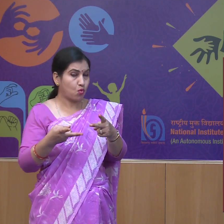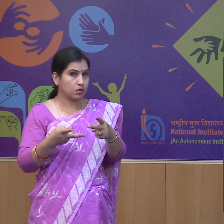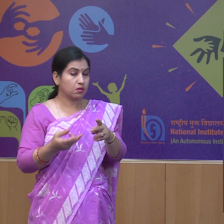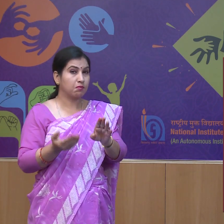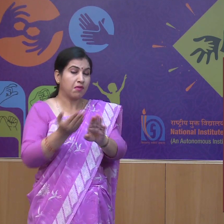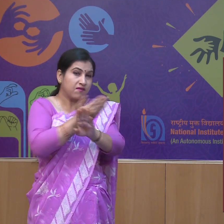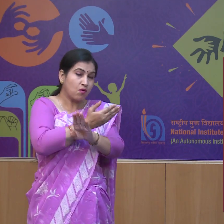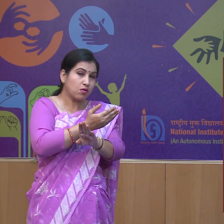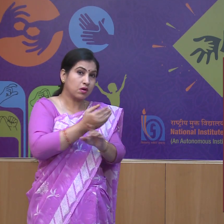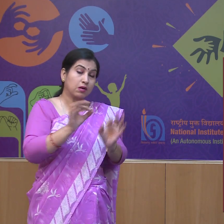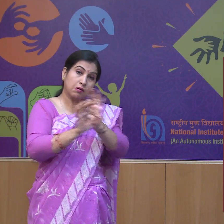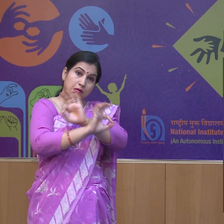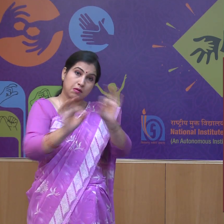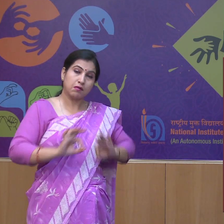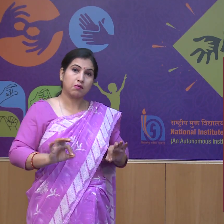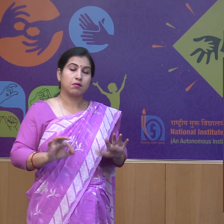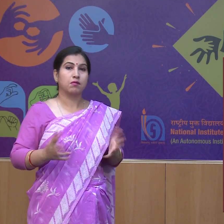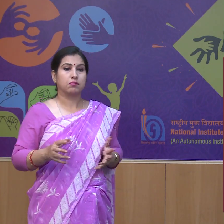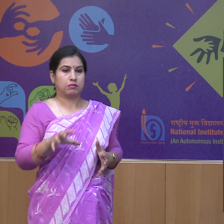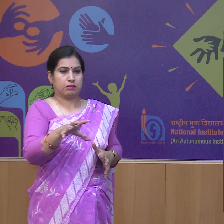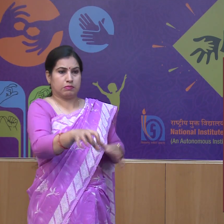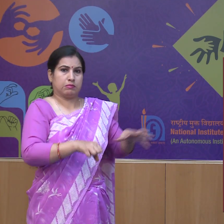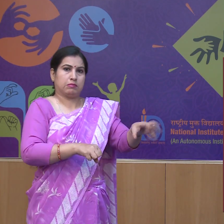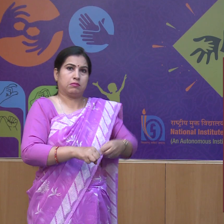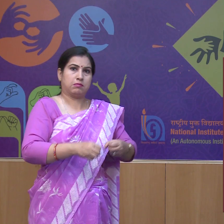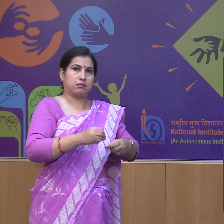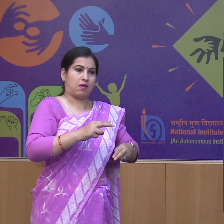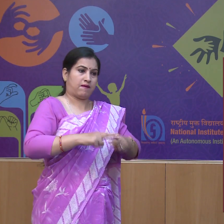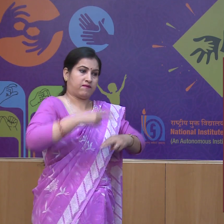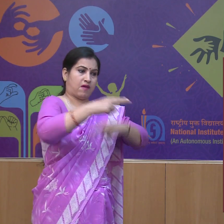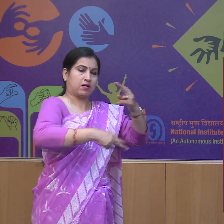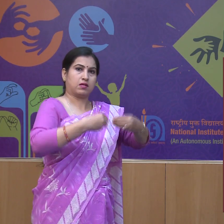had already been colonized.